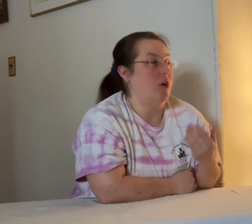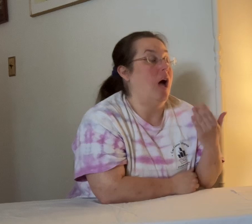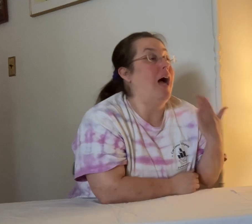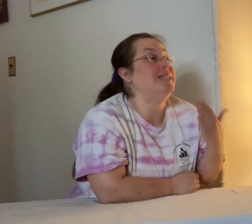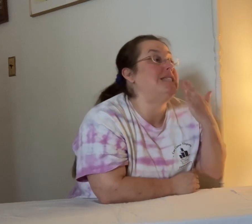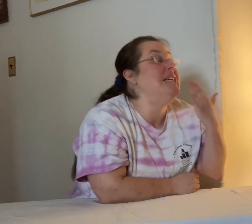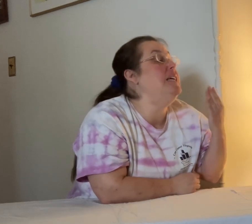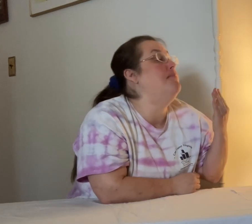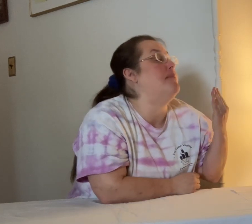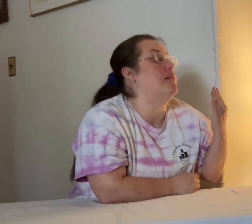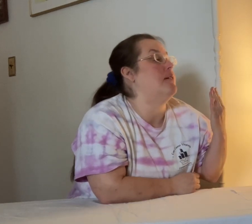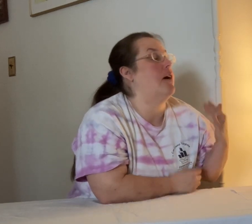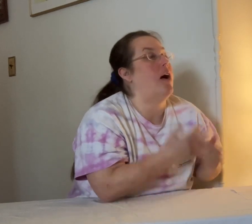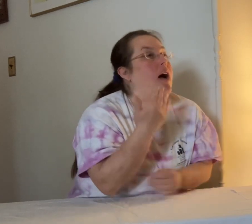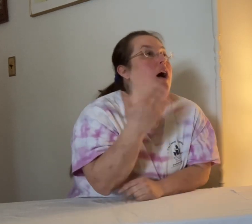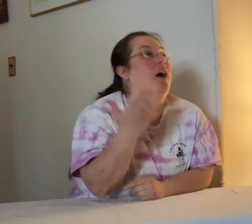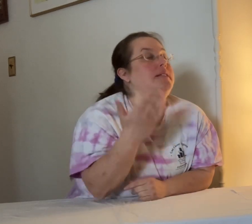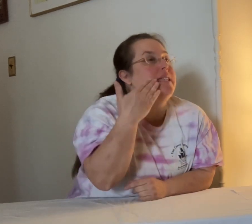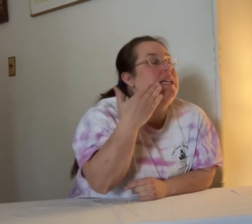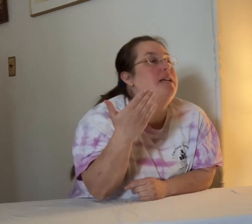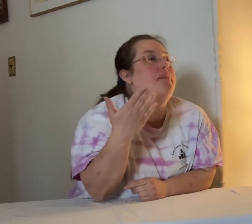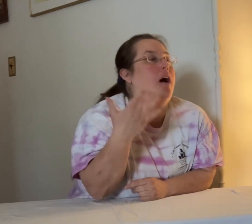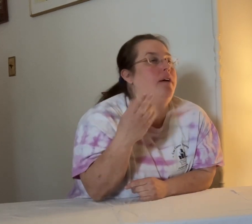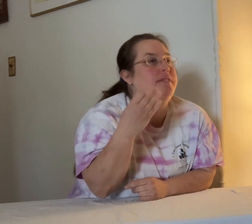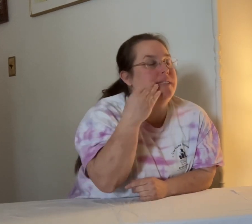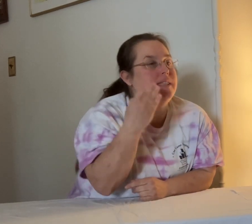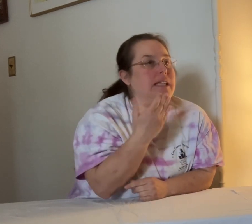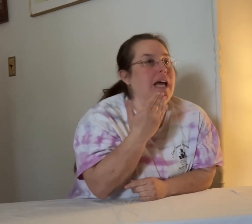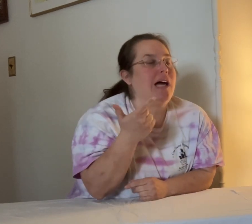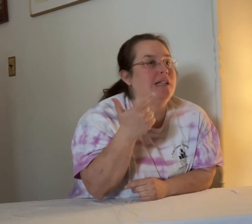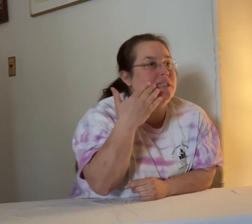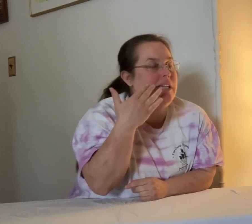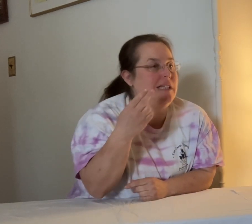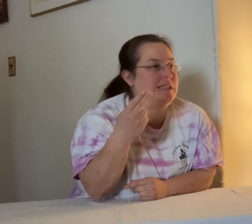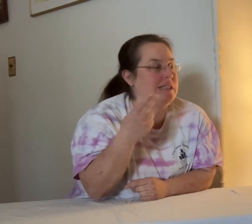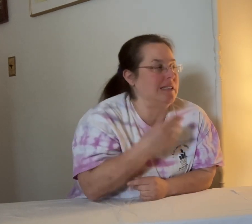A team of CLTs.